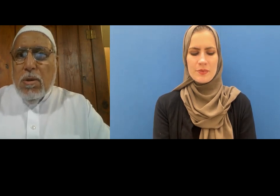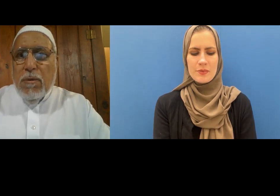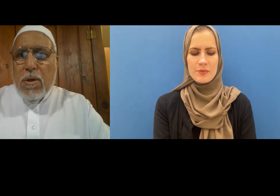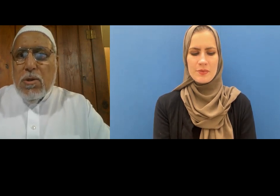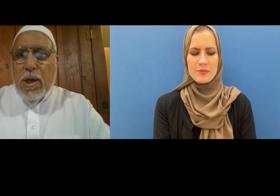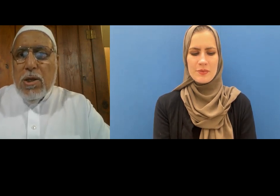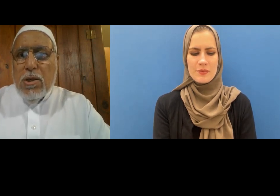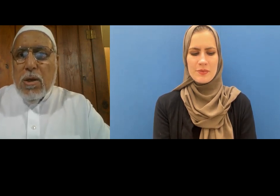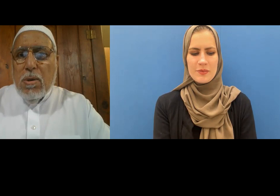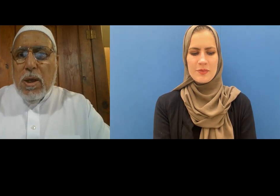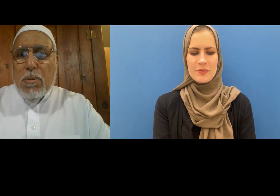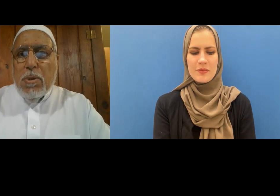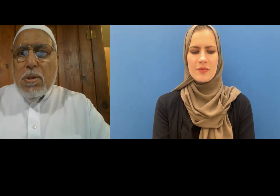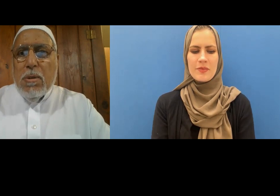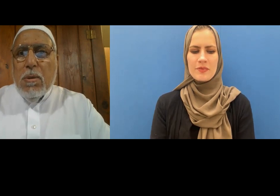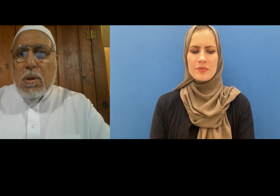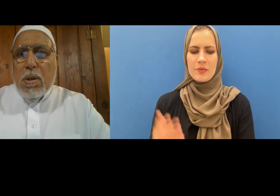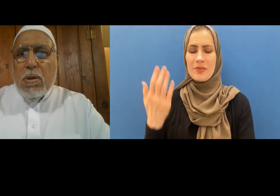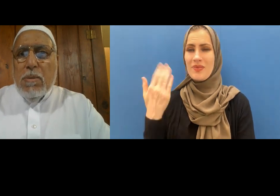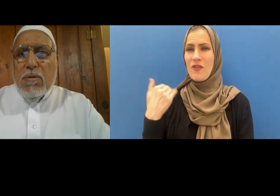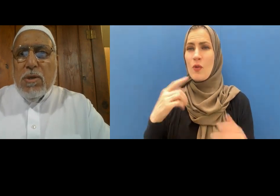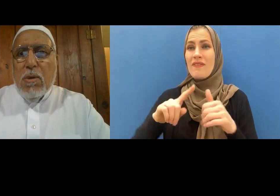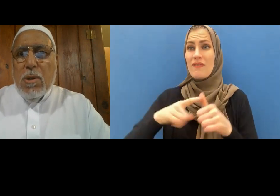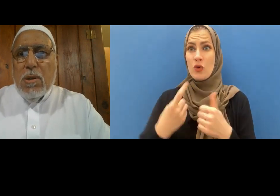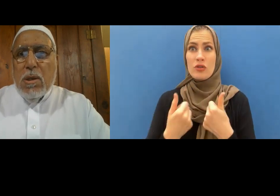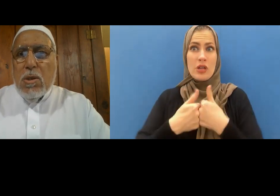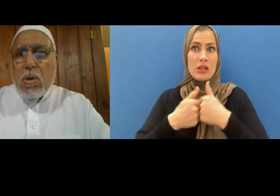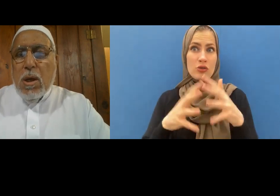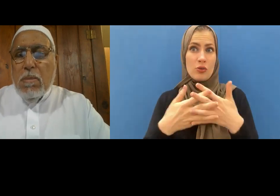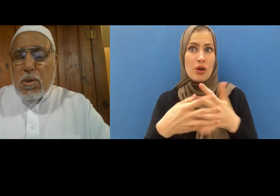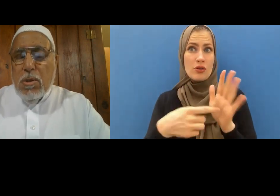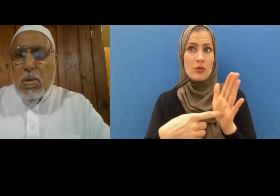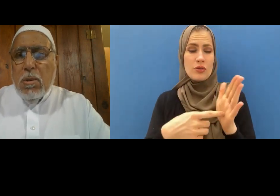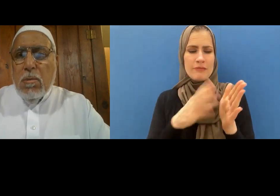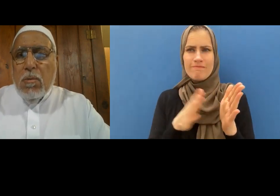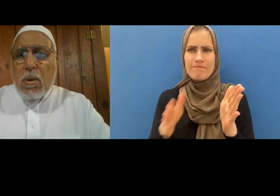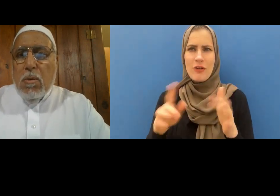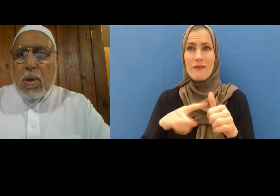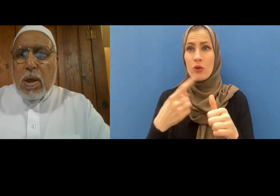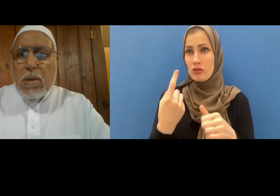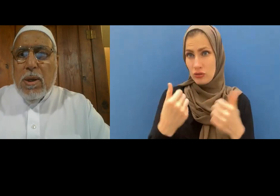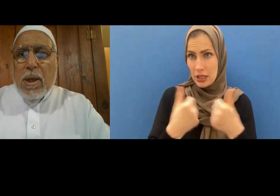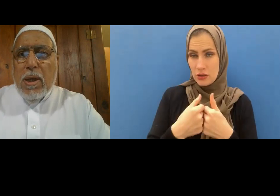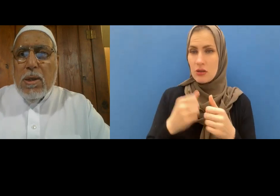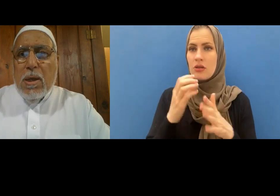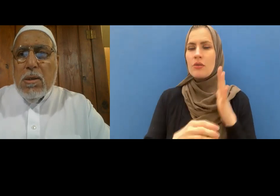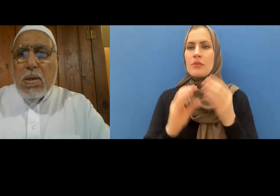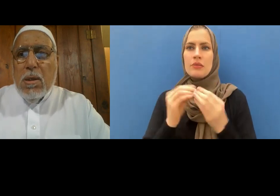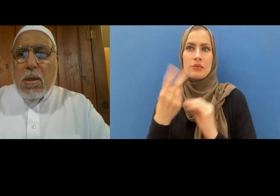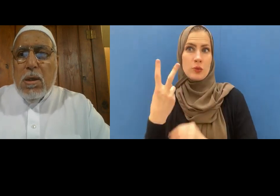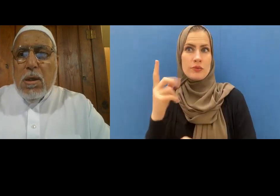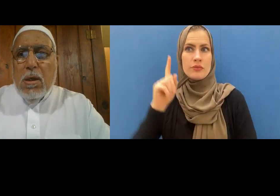through the first challenge the Quran puts in terms of sequence in Surah number 2, where Allah subhanahu wa ta'ala